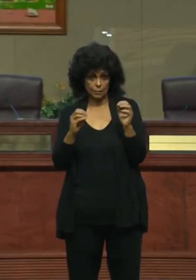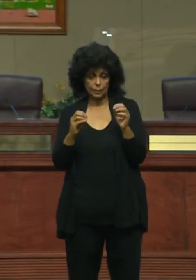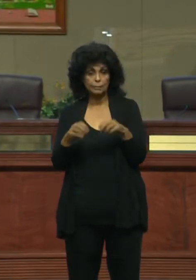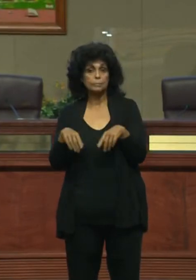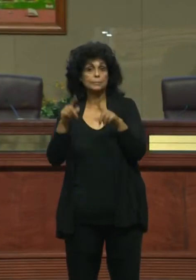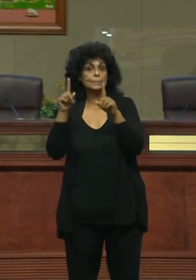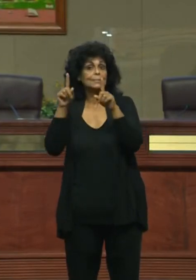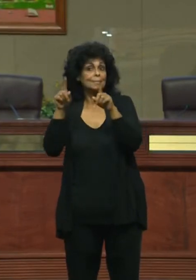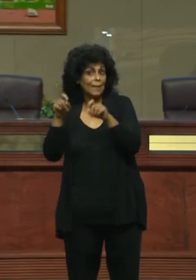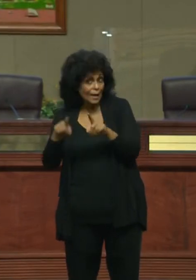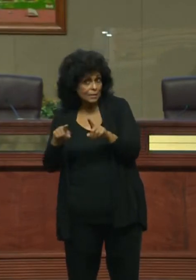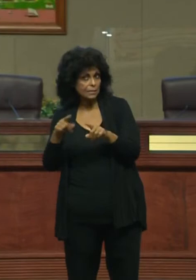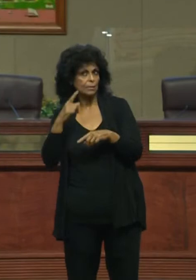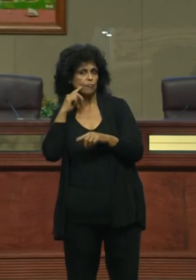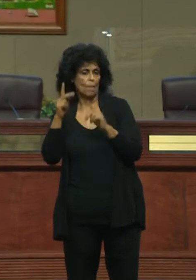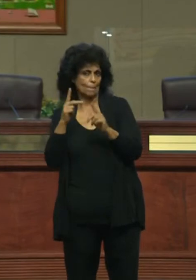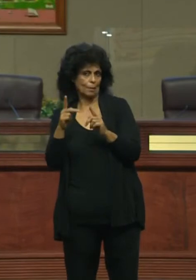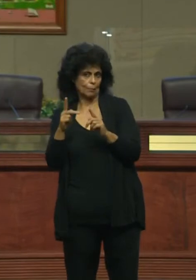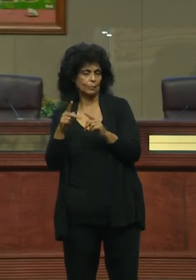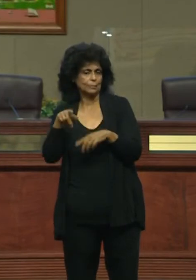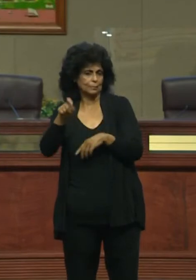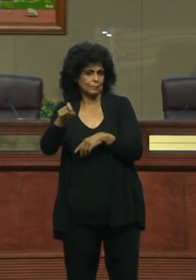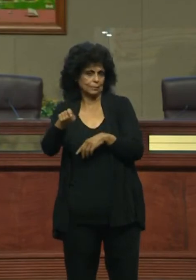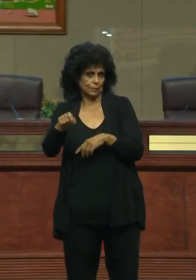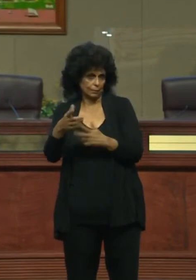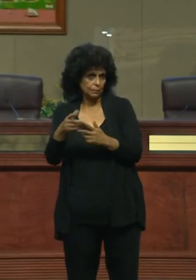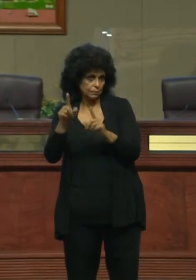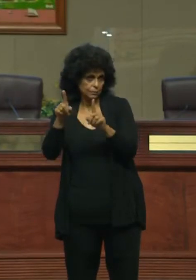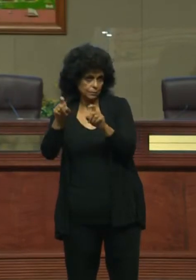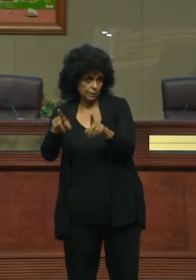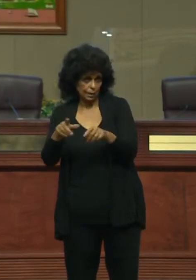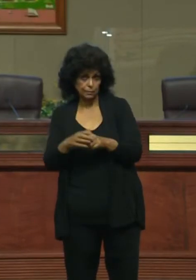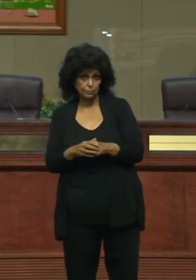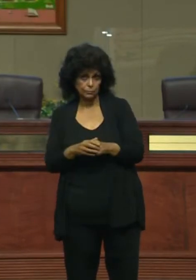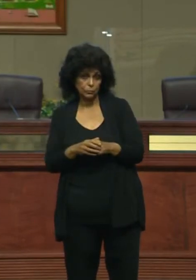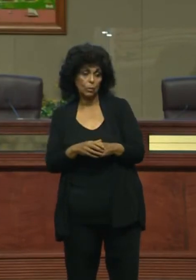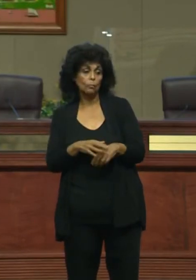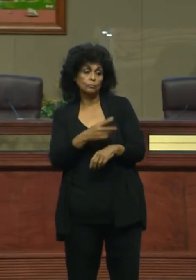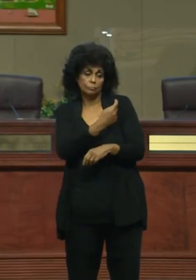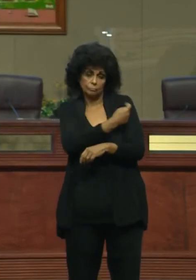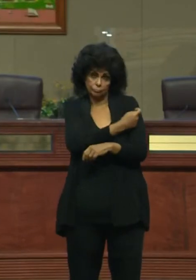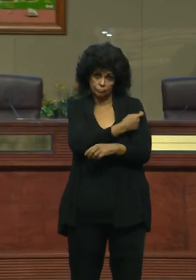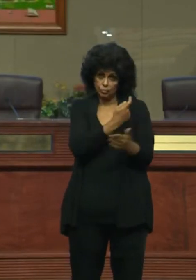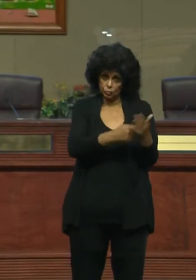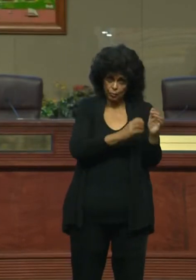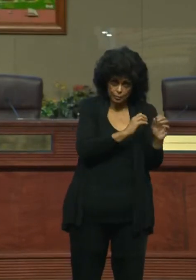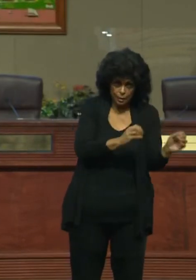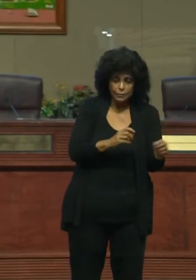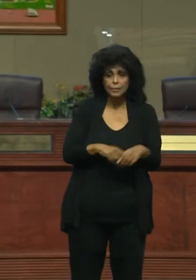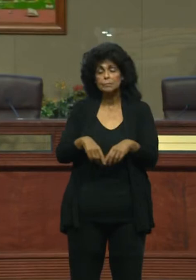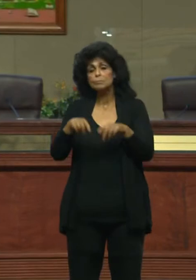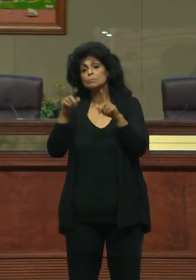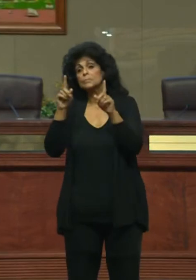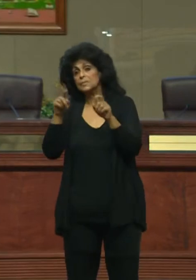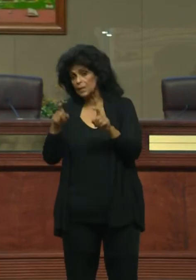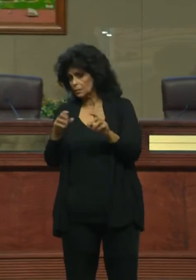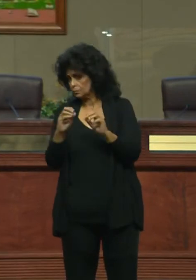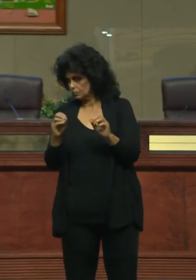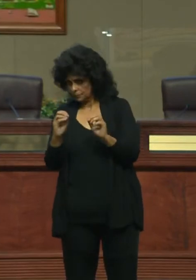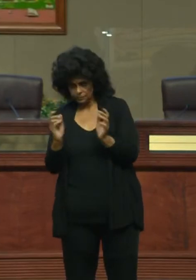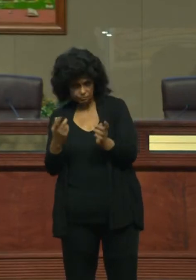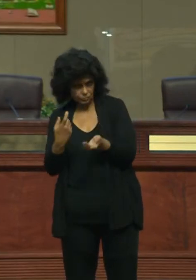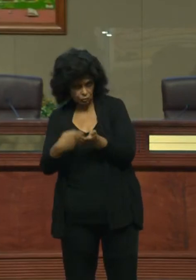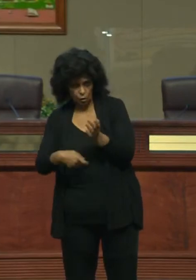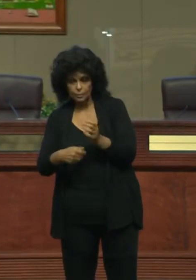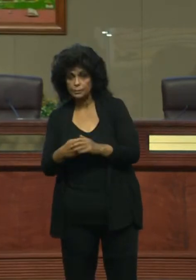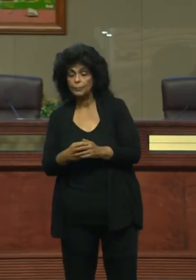anyone who needs it, and I'll talk more about the testing. And number three, we will continue to offer a